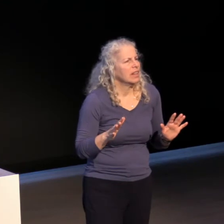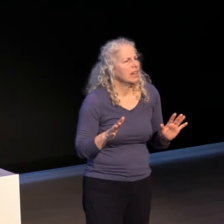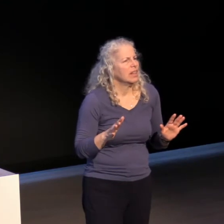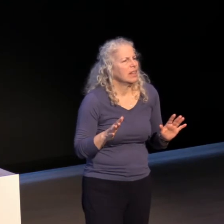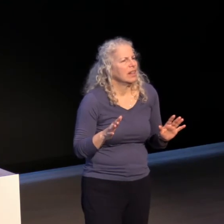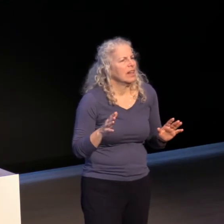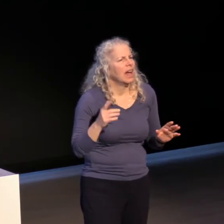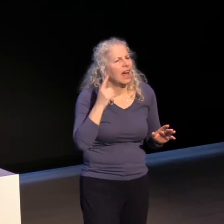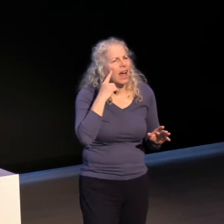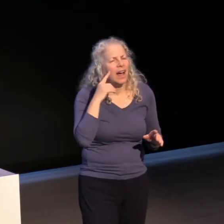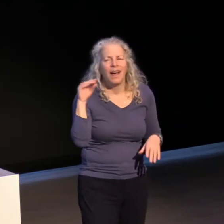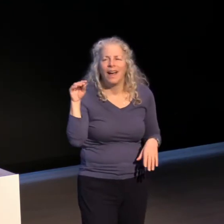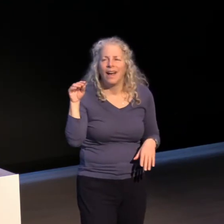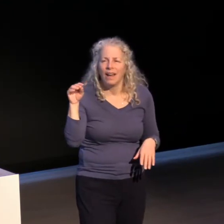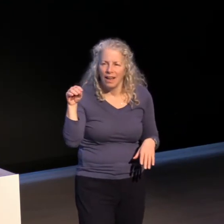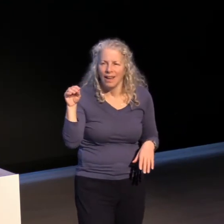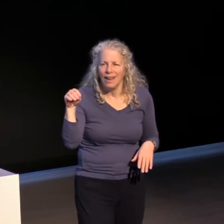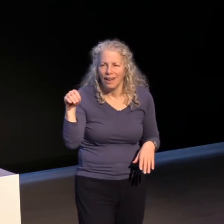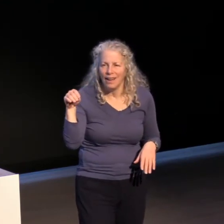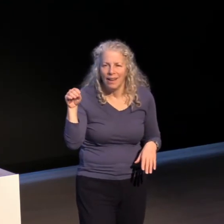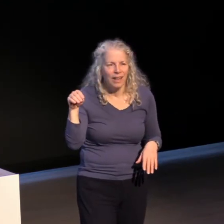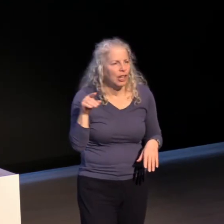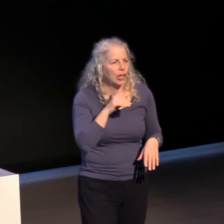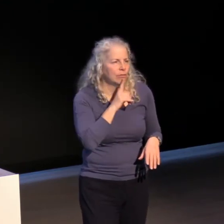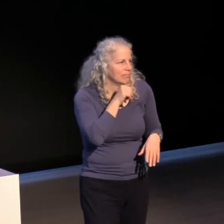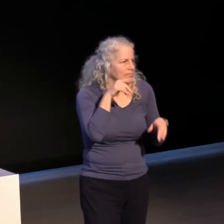to pretend to just not know, even if I do.